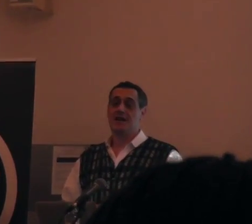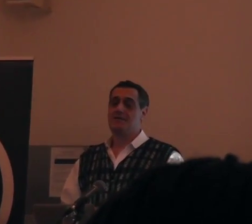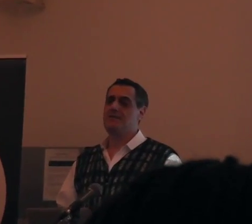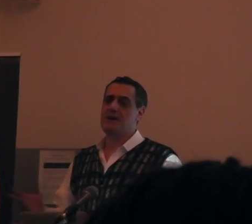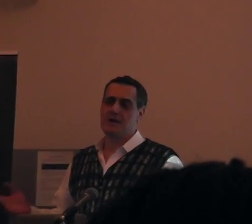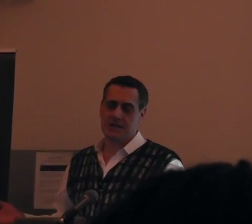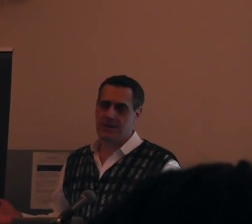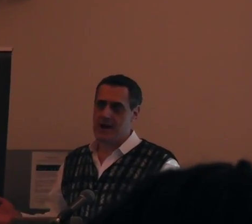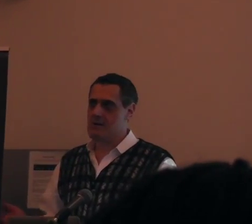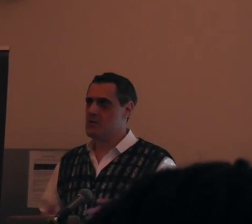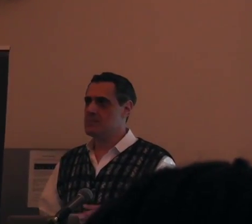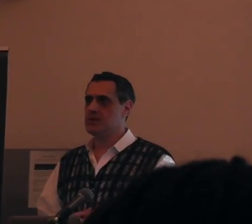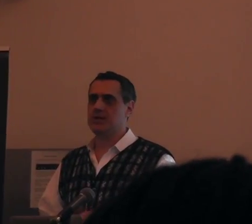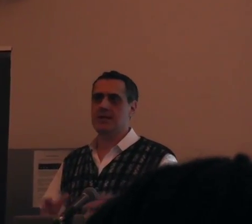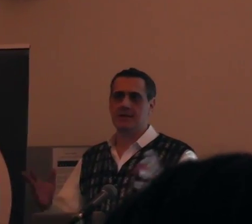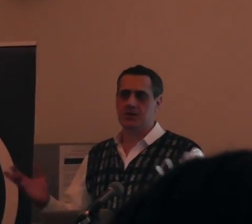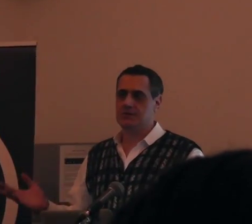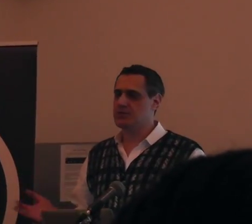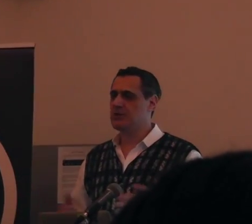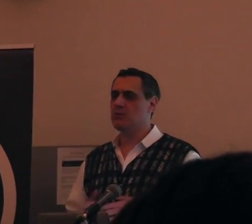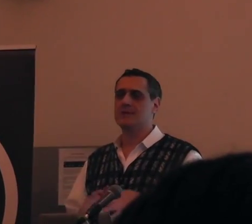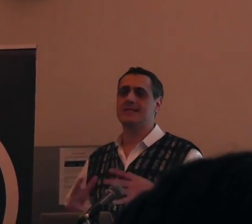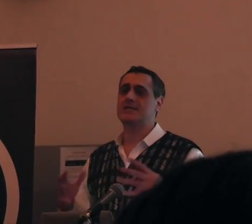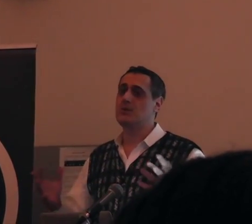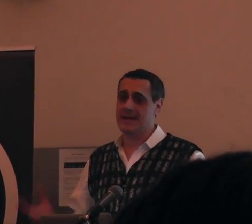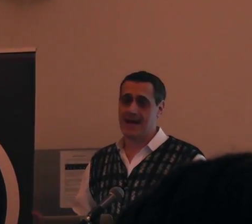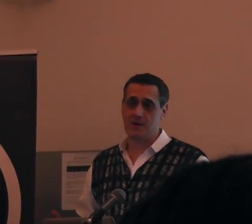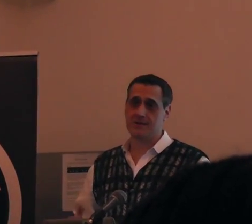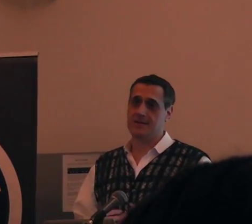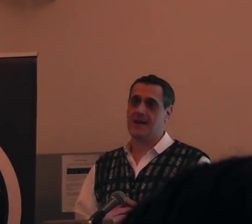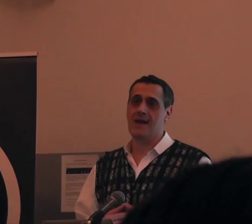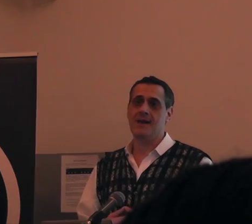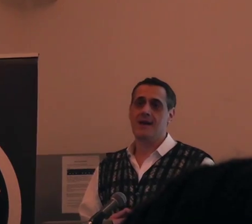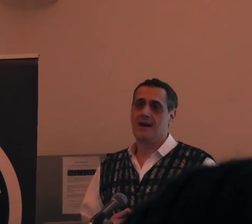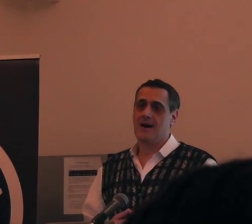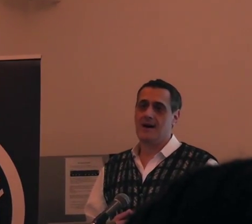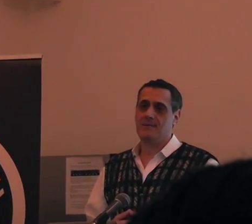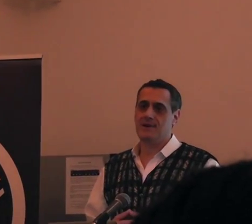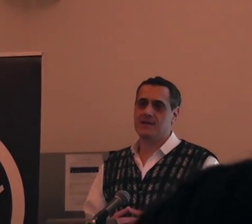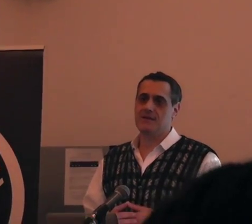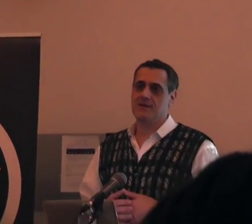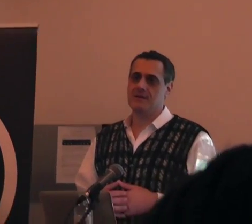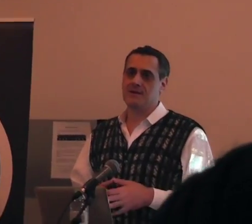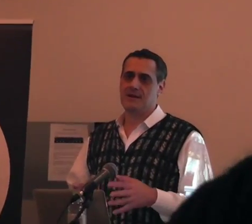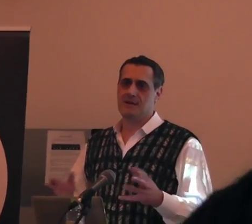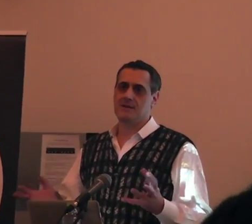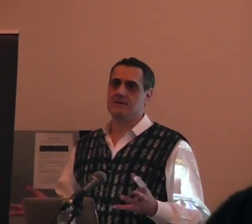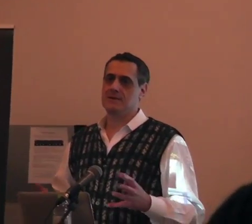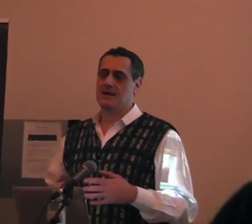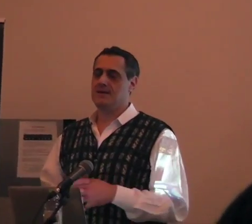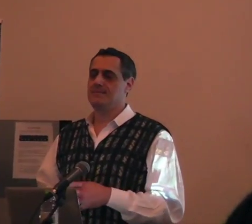son. Very inspiring woman. She works like 20 hours a day